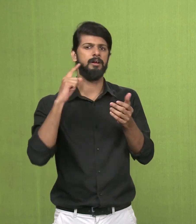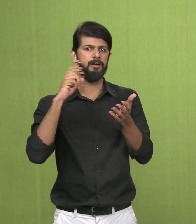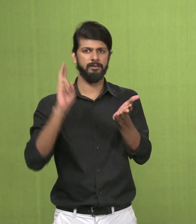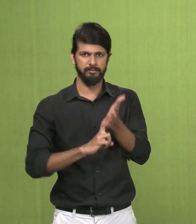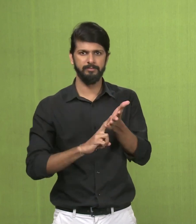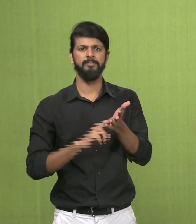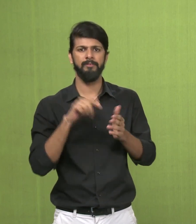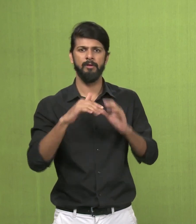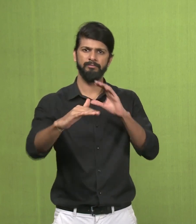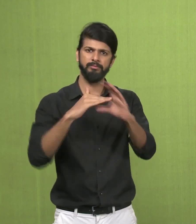signlanguage@nios.ac.in.